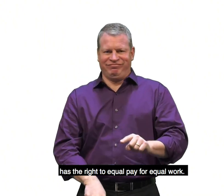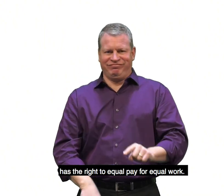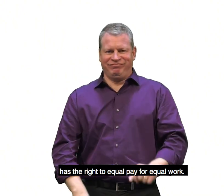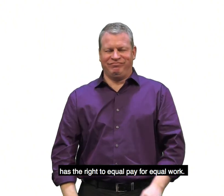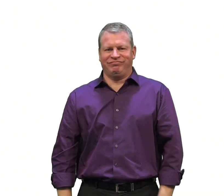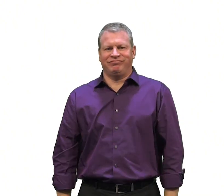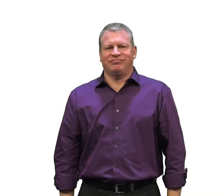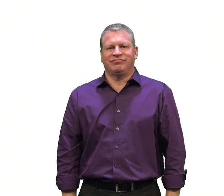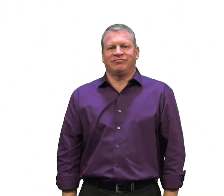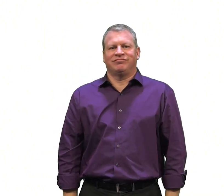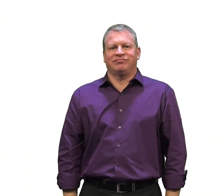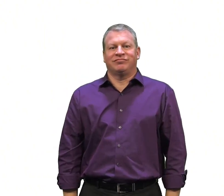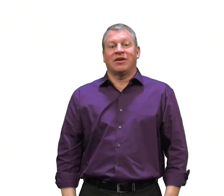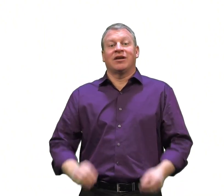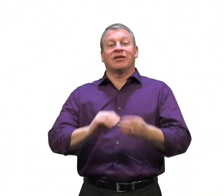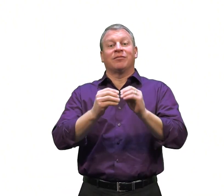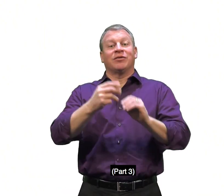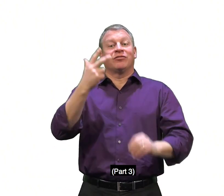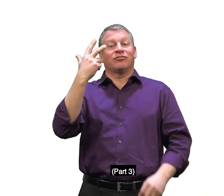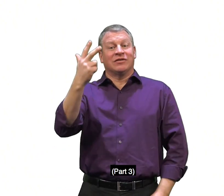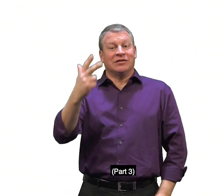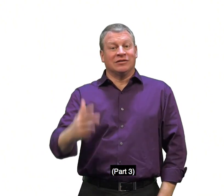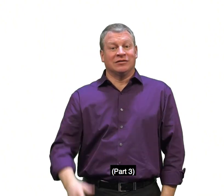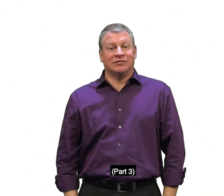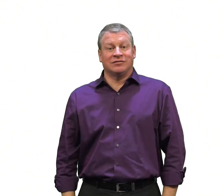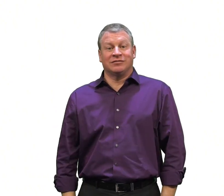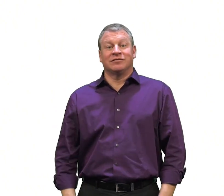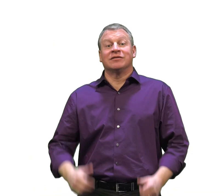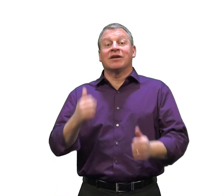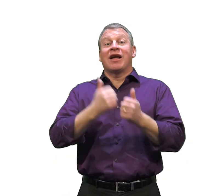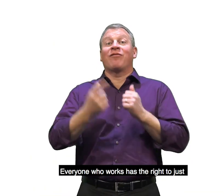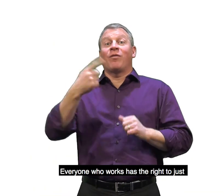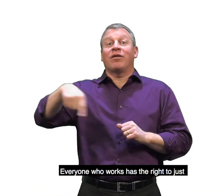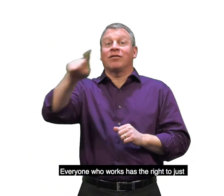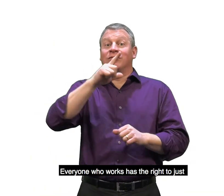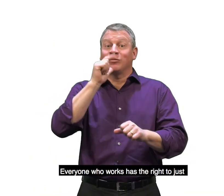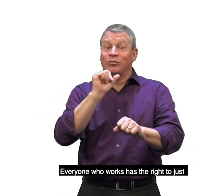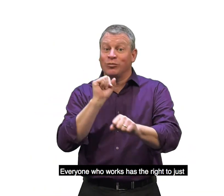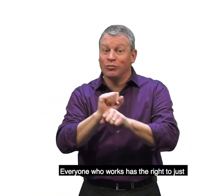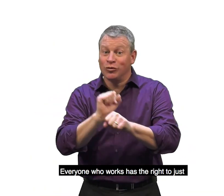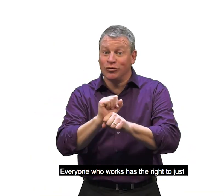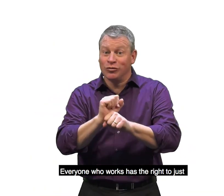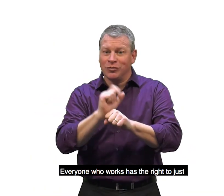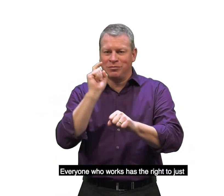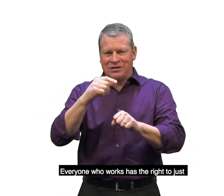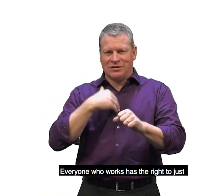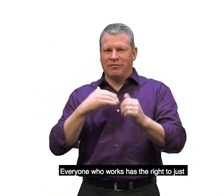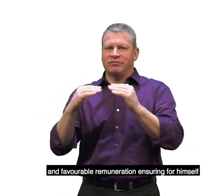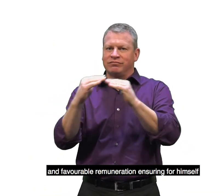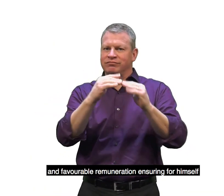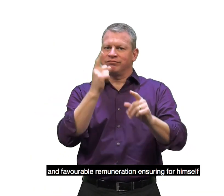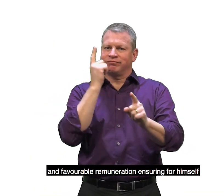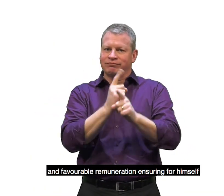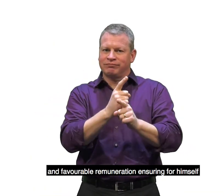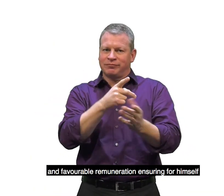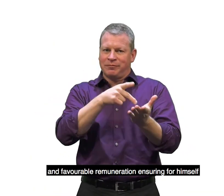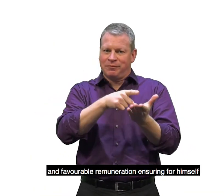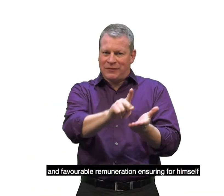work. Part 3. Everyone who works has the right to just and